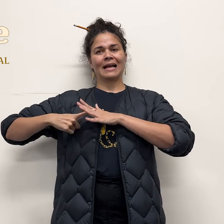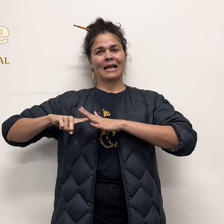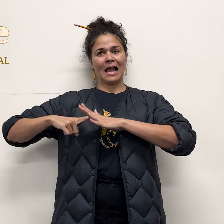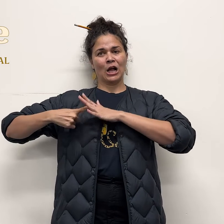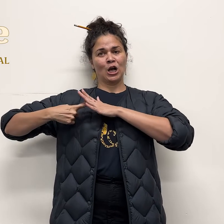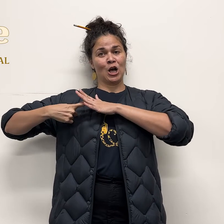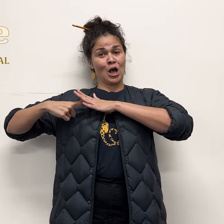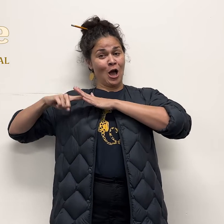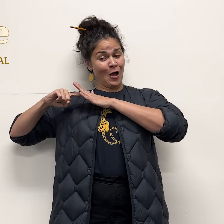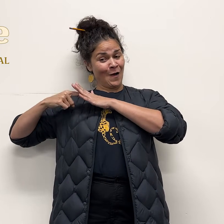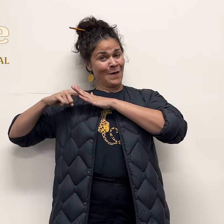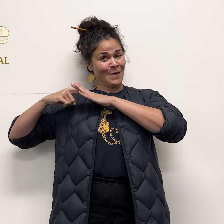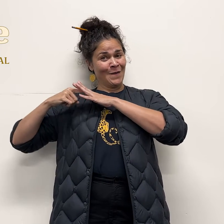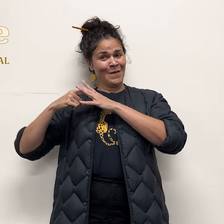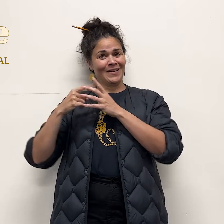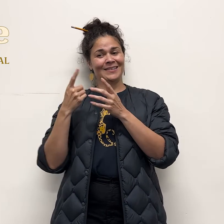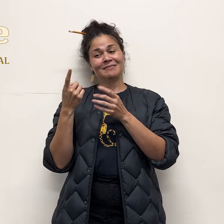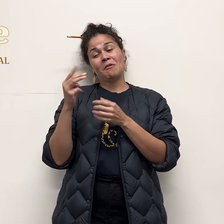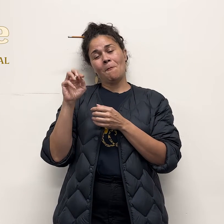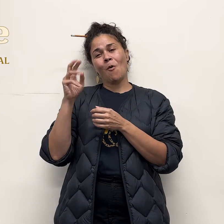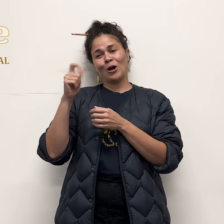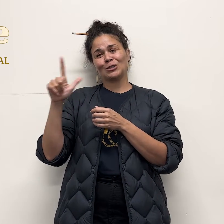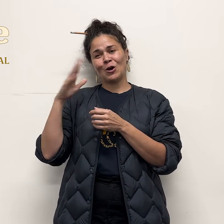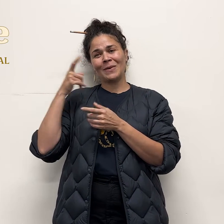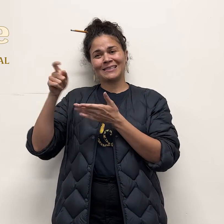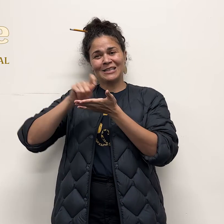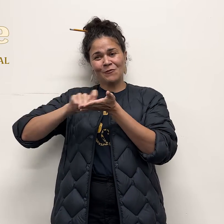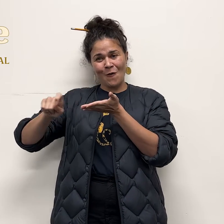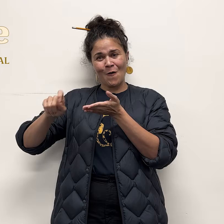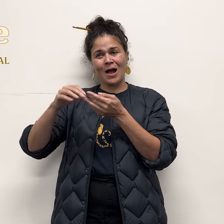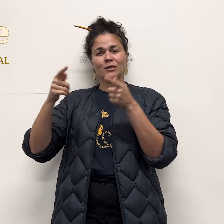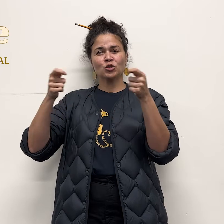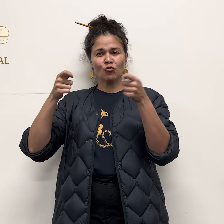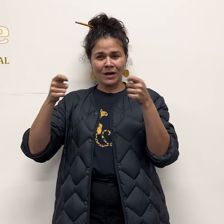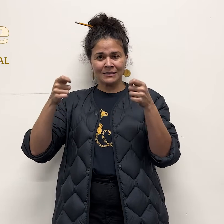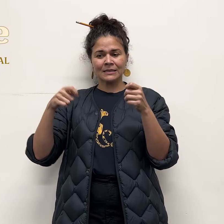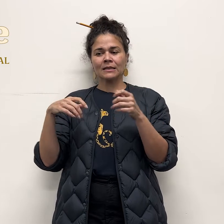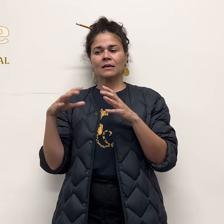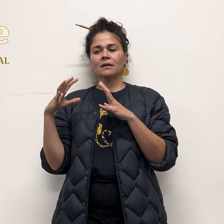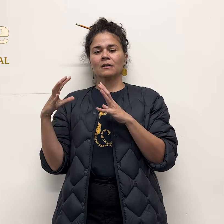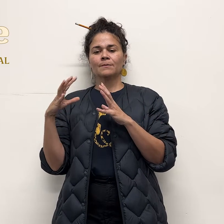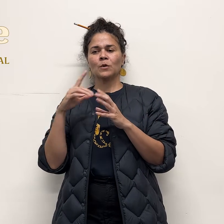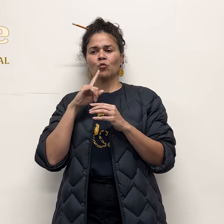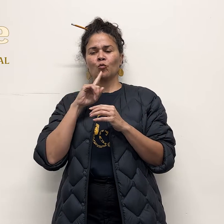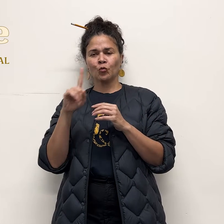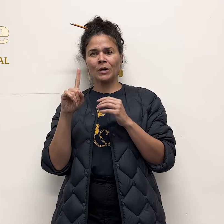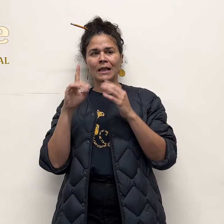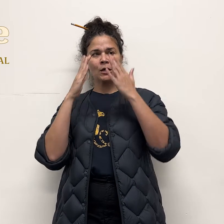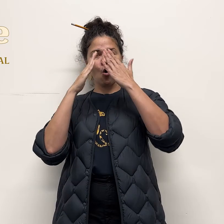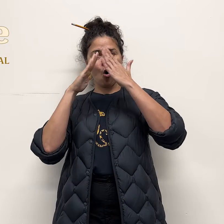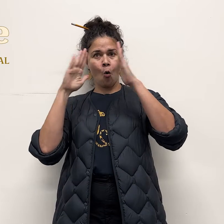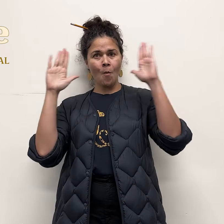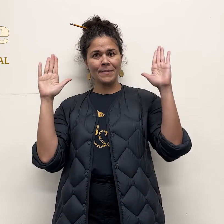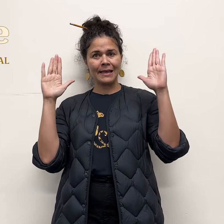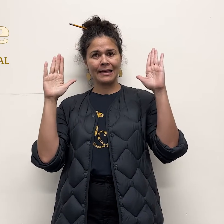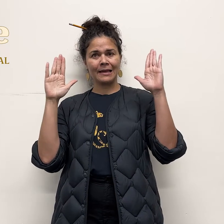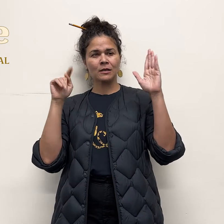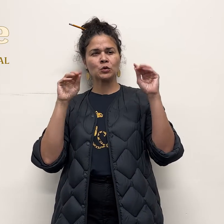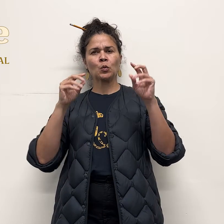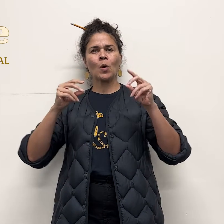from the get-go, Marshall, who both wrote and is directing this play, was really open and immediately